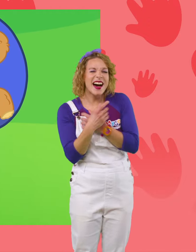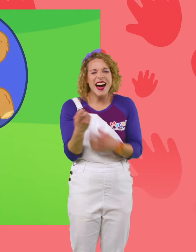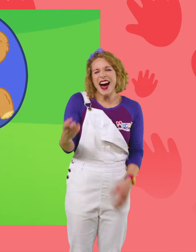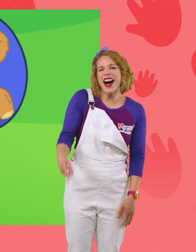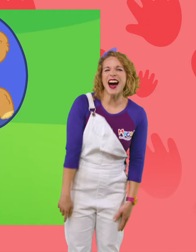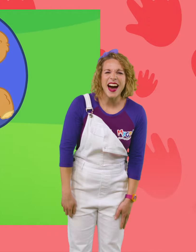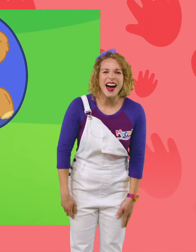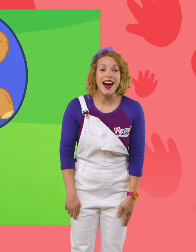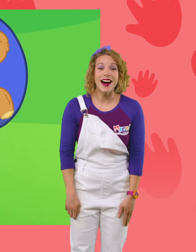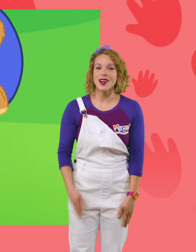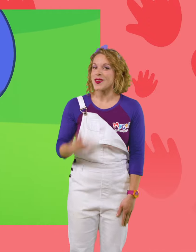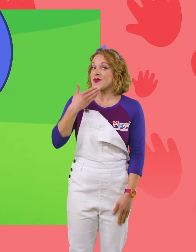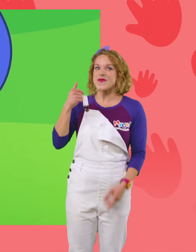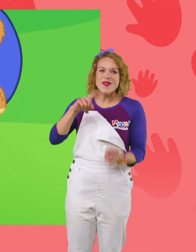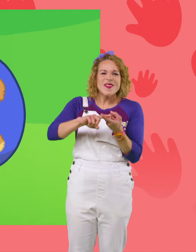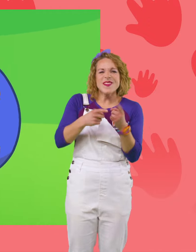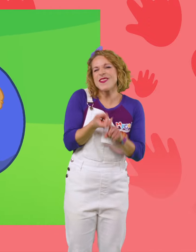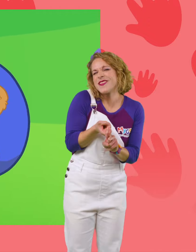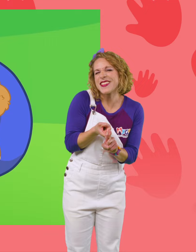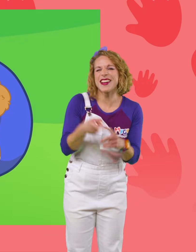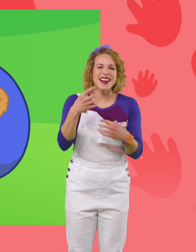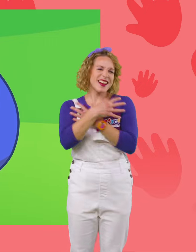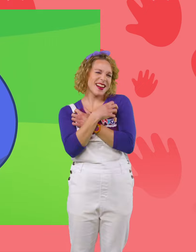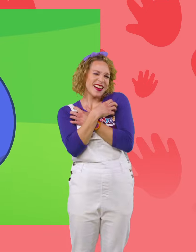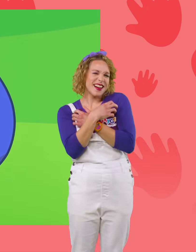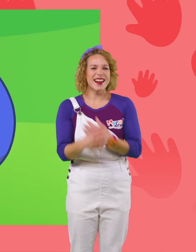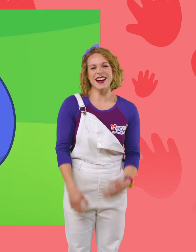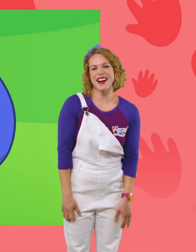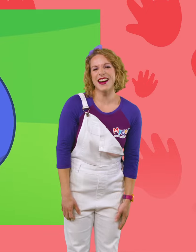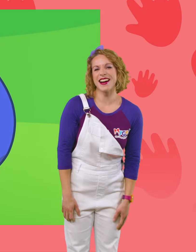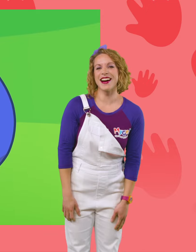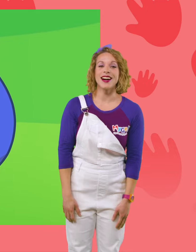Mila teddy bear, best teddy